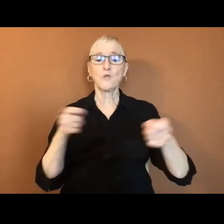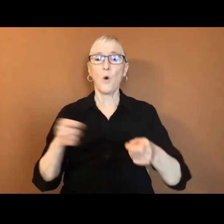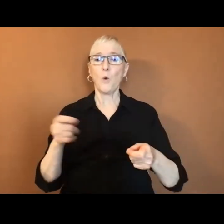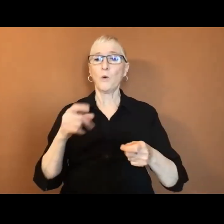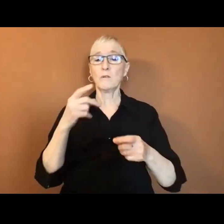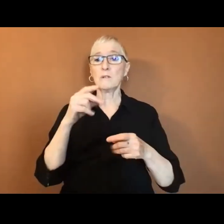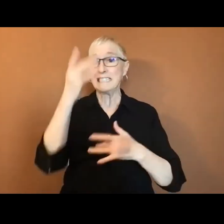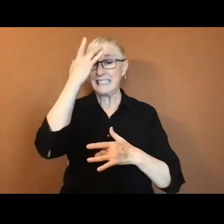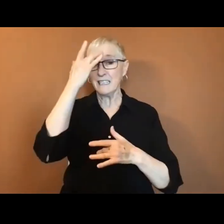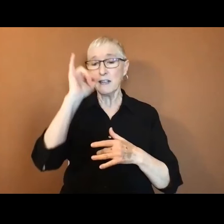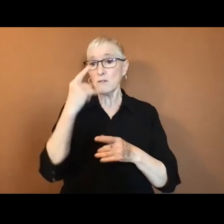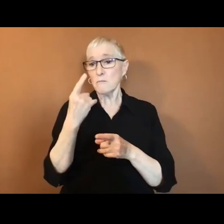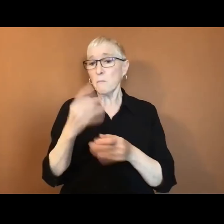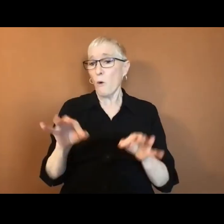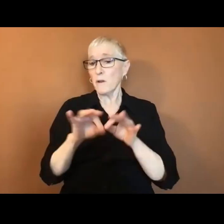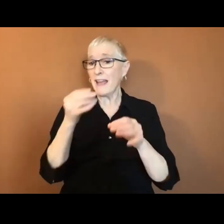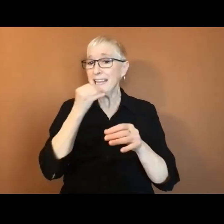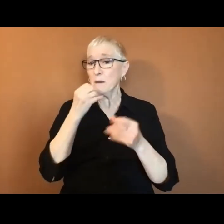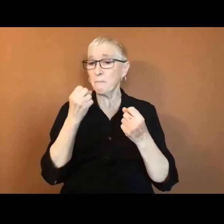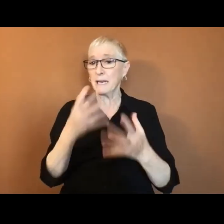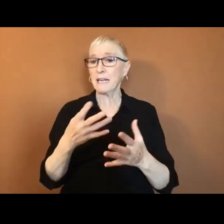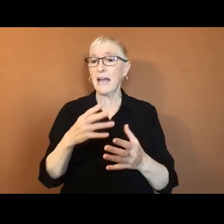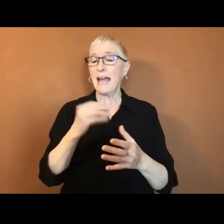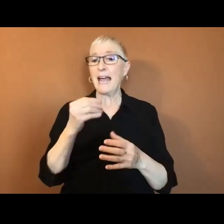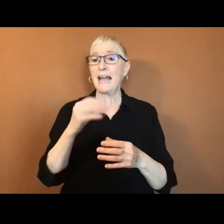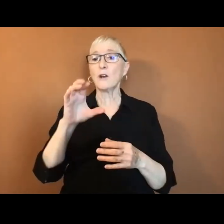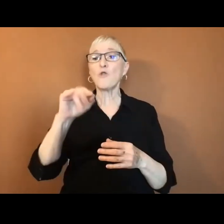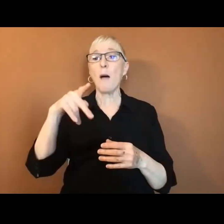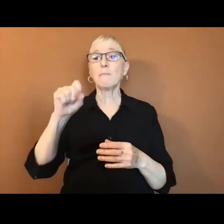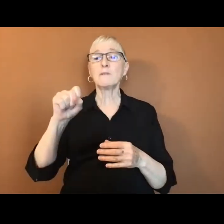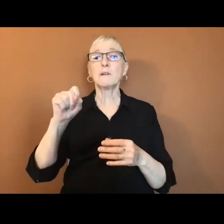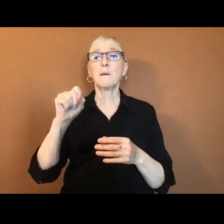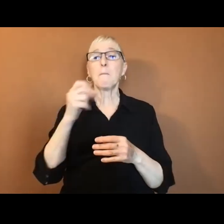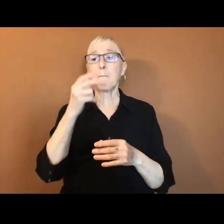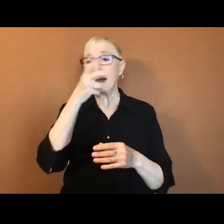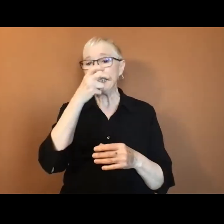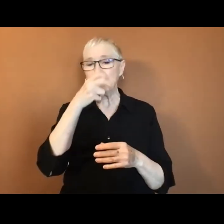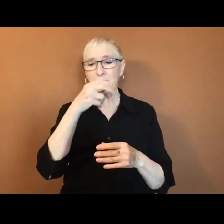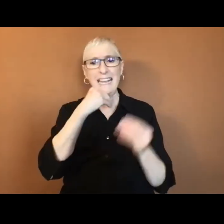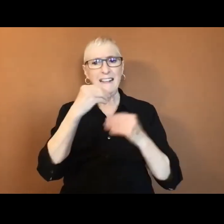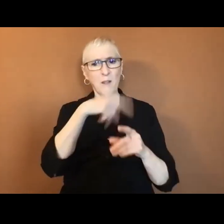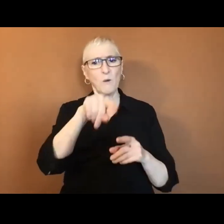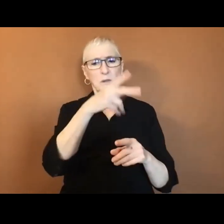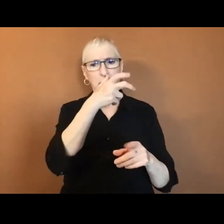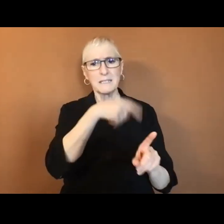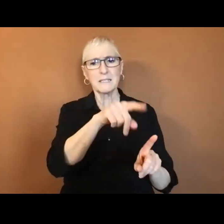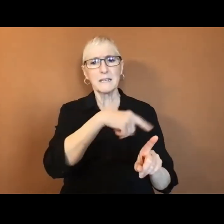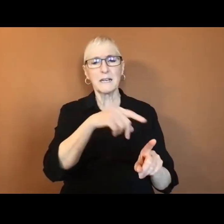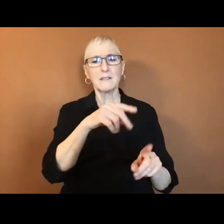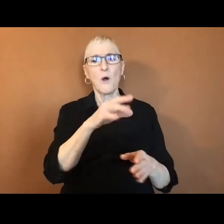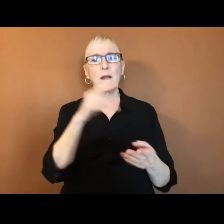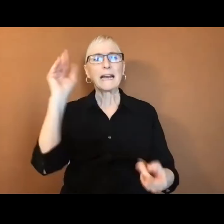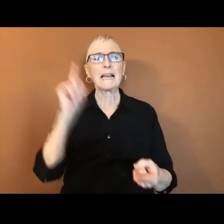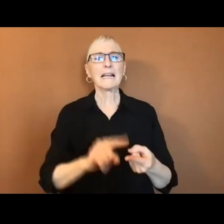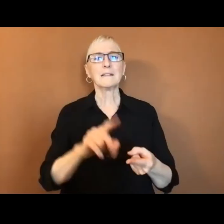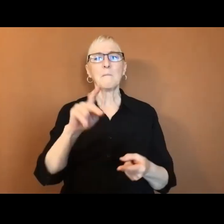that's an important one. They also eat crop pests. So they play a very important role in agriculture and reducing our own use of pesticides in